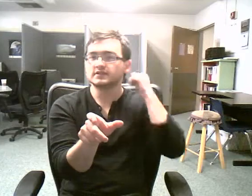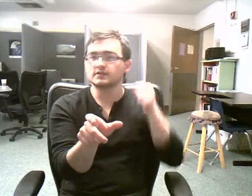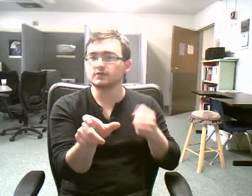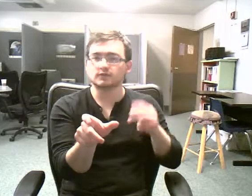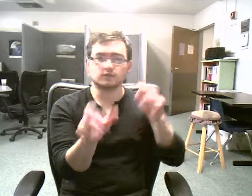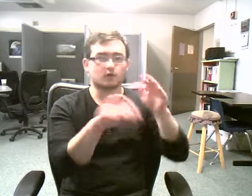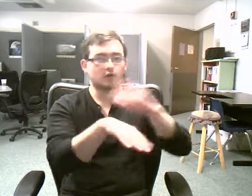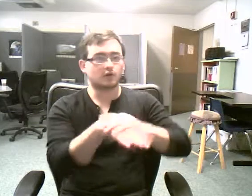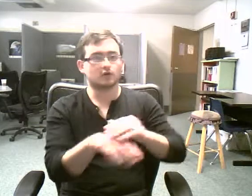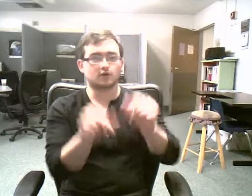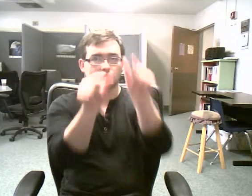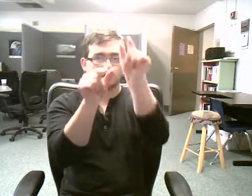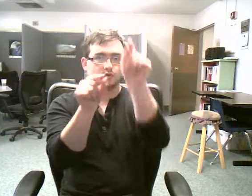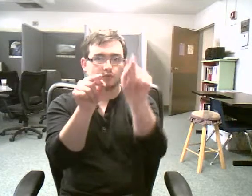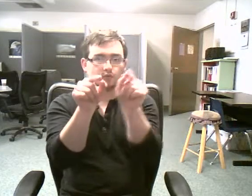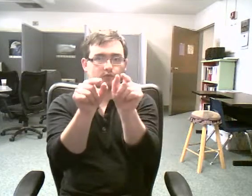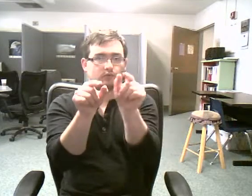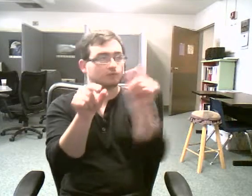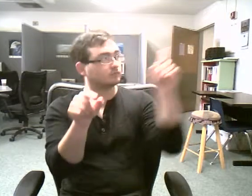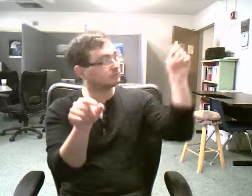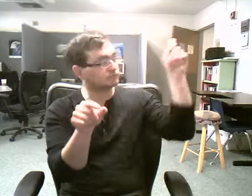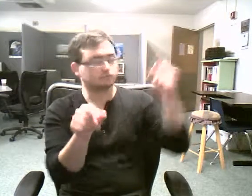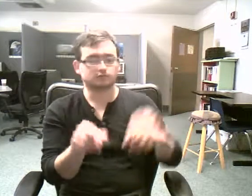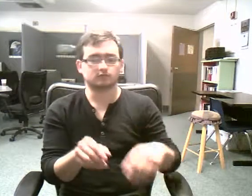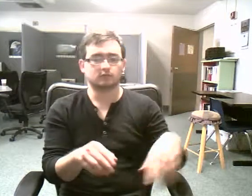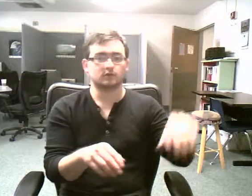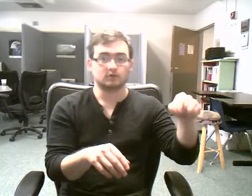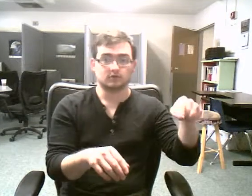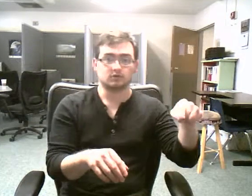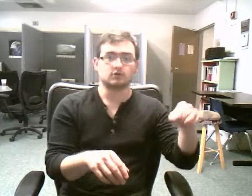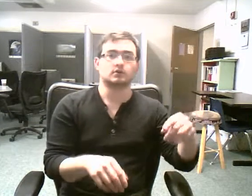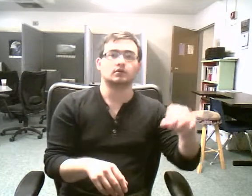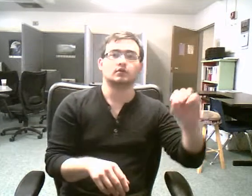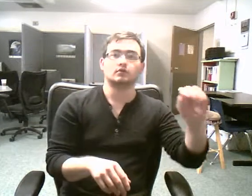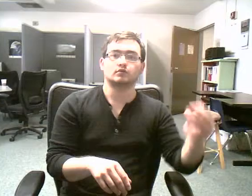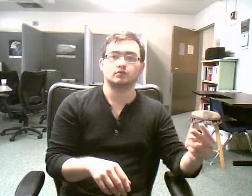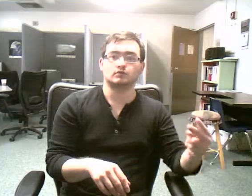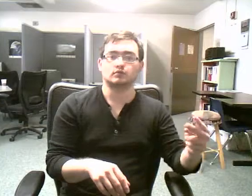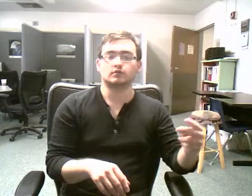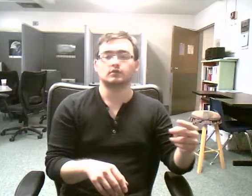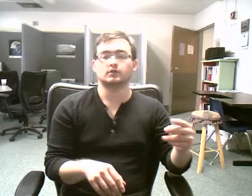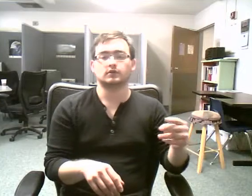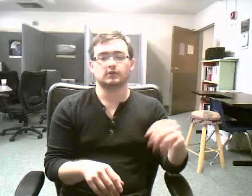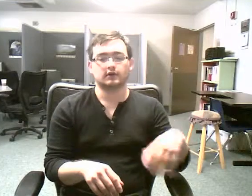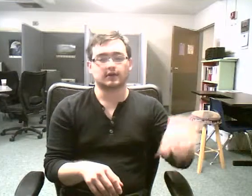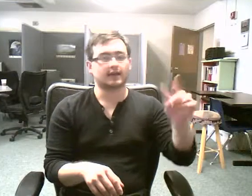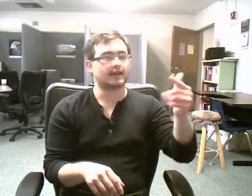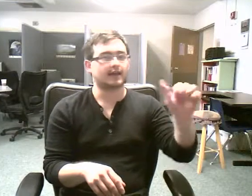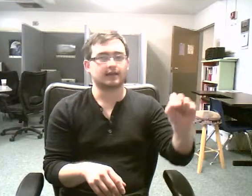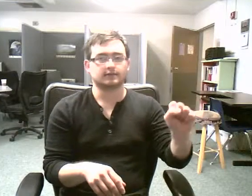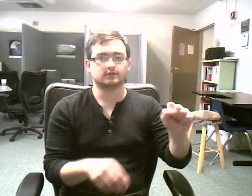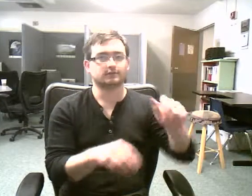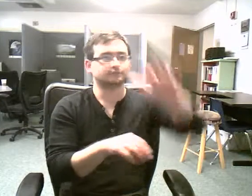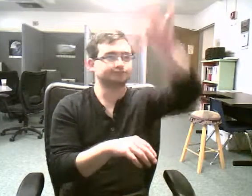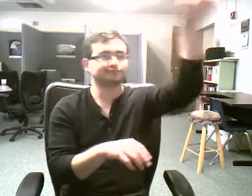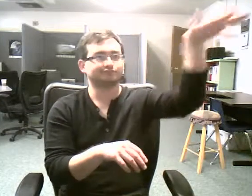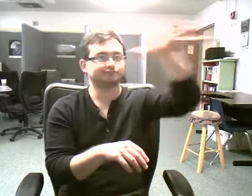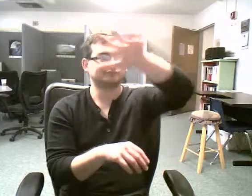into the environment. So here's a microscopic view of the decomposition of mercury oxide.